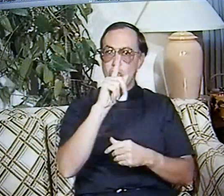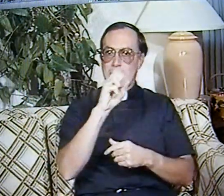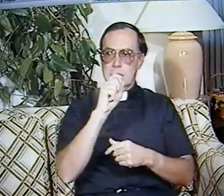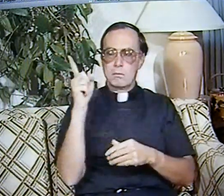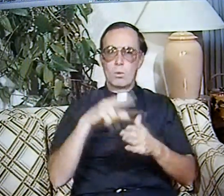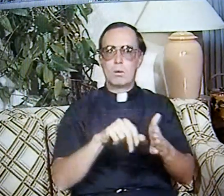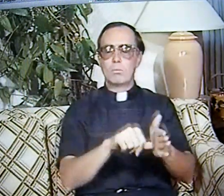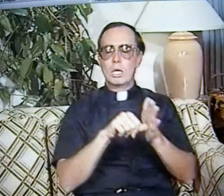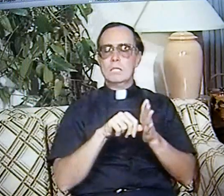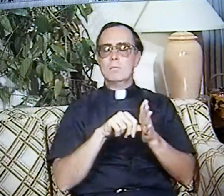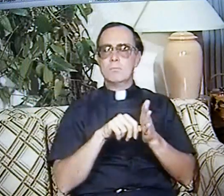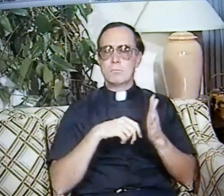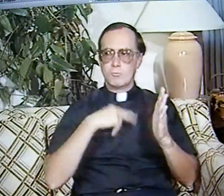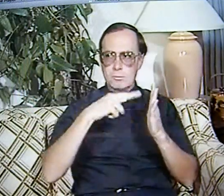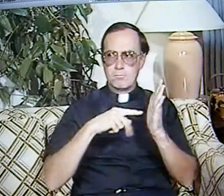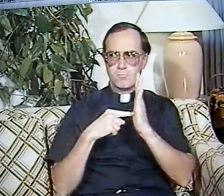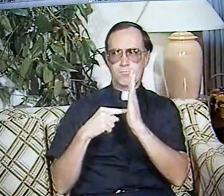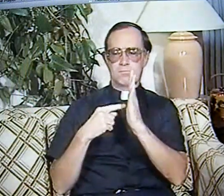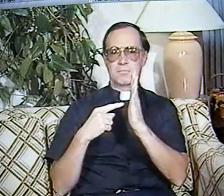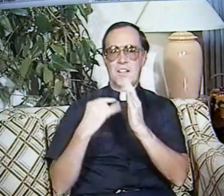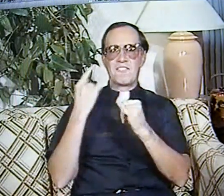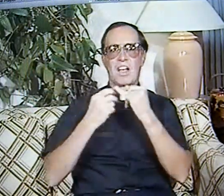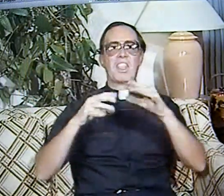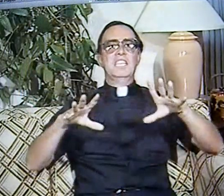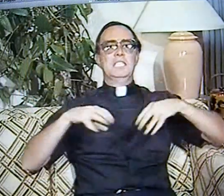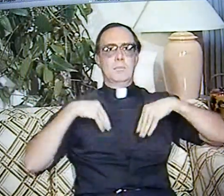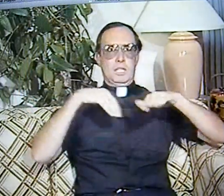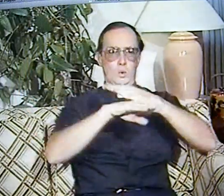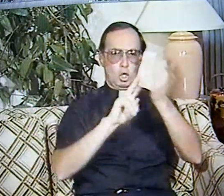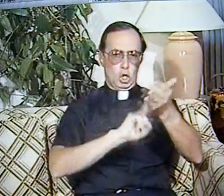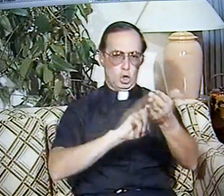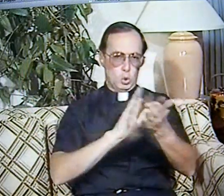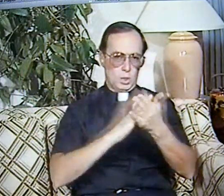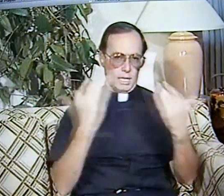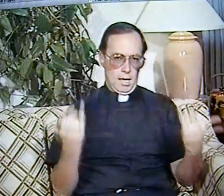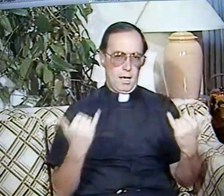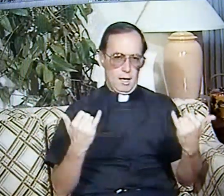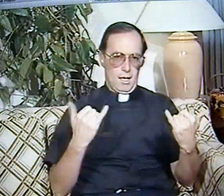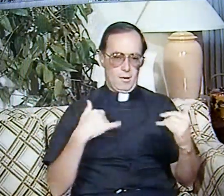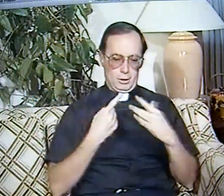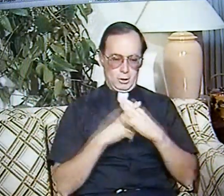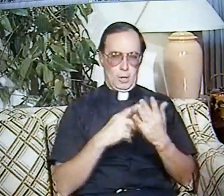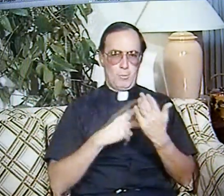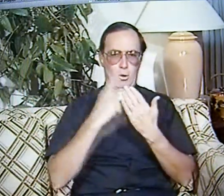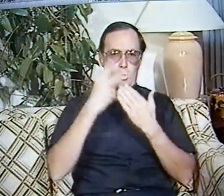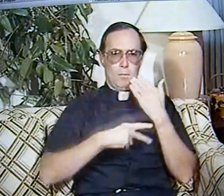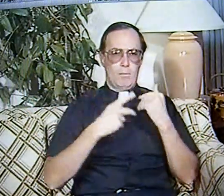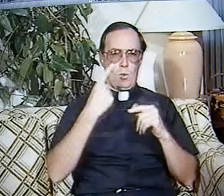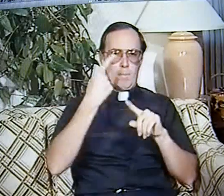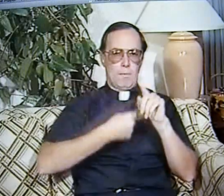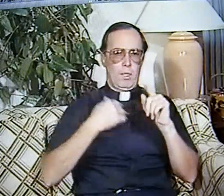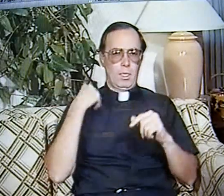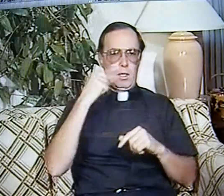I took 2 nursing courses and I showed them my really good grades. And they finally accepted me into the